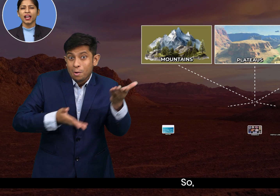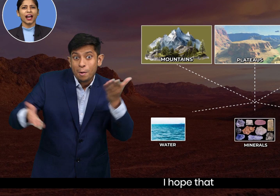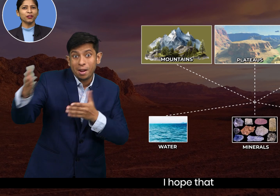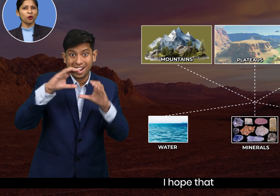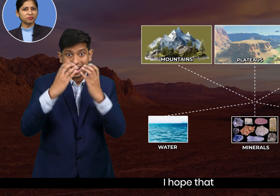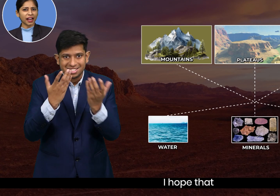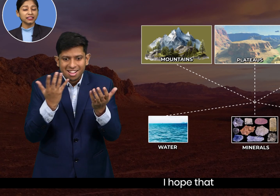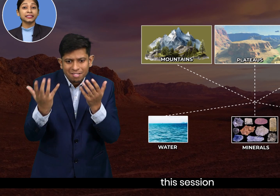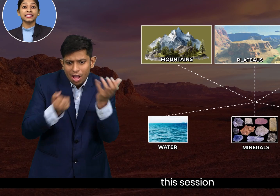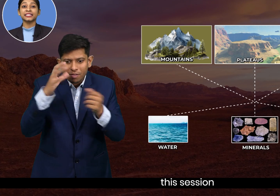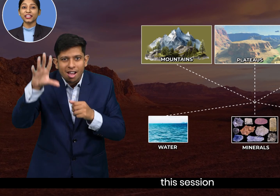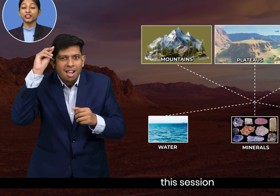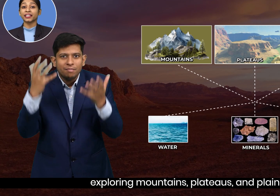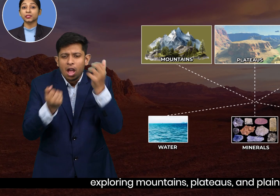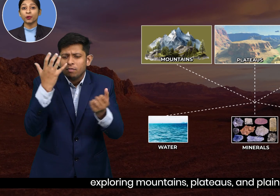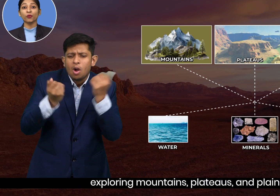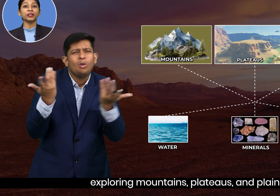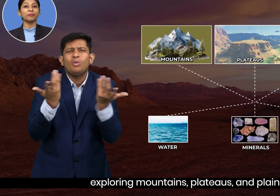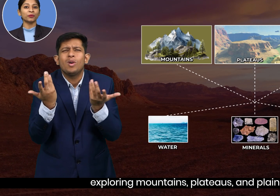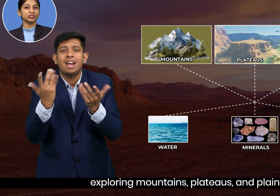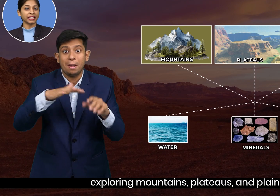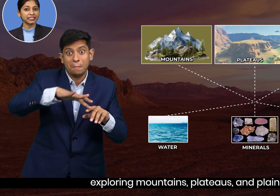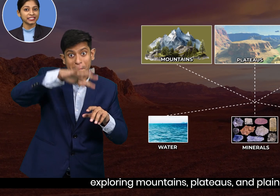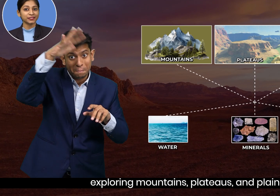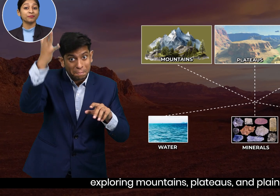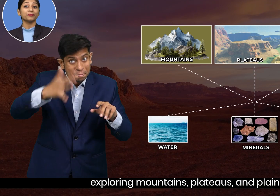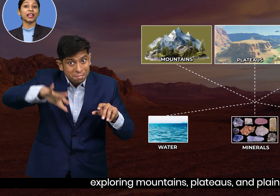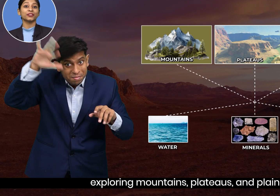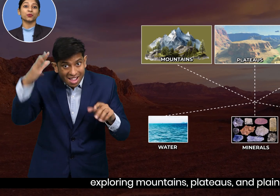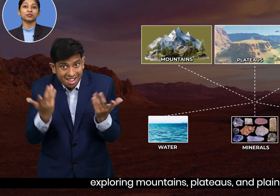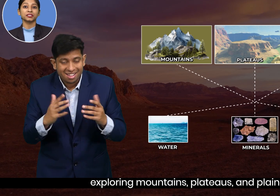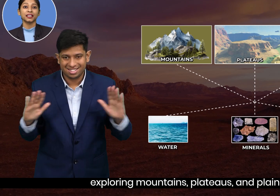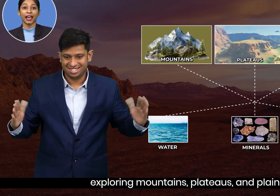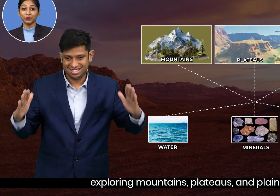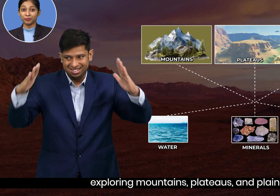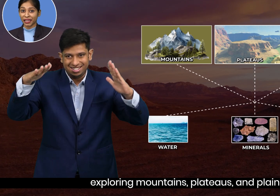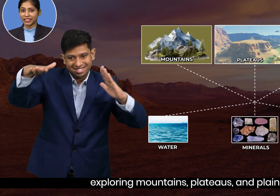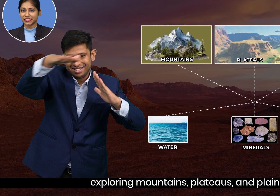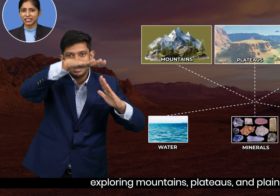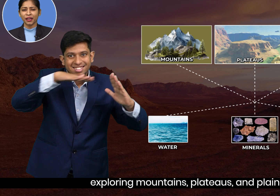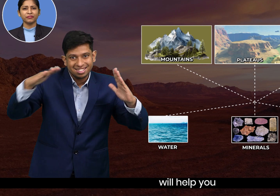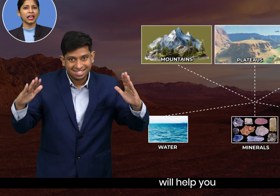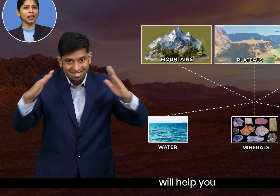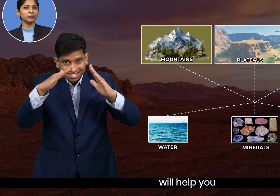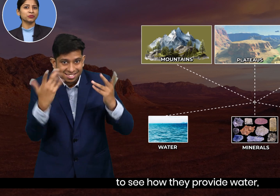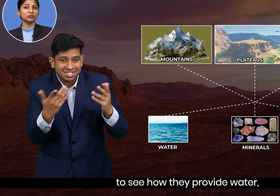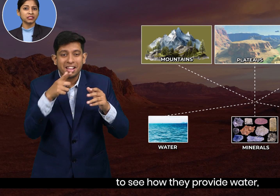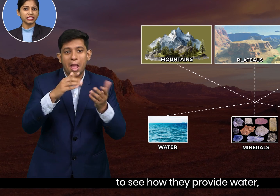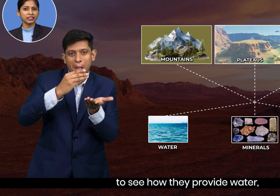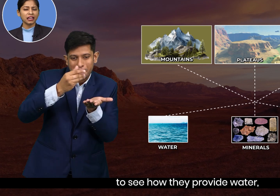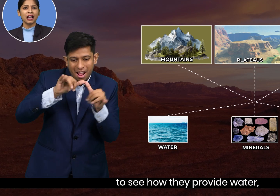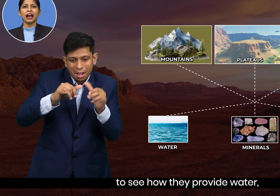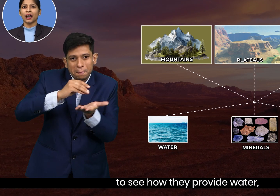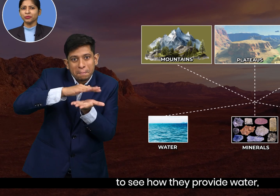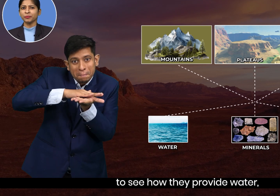So, I hope that this session exploring mountains, plateaus, and plains will help you to